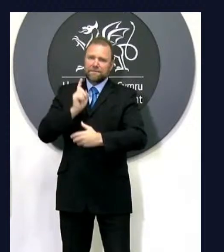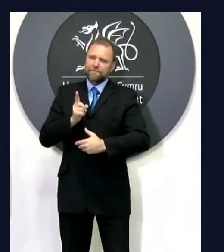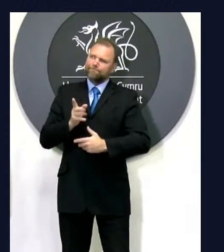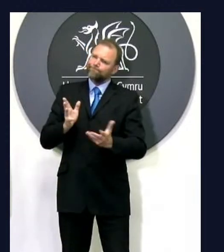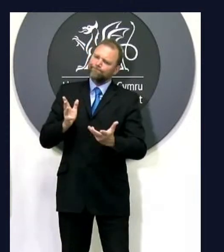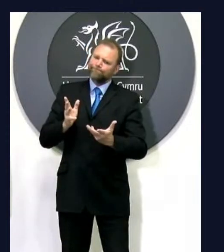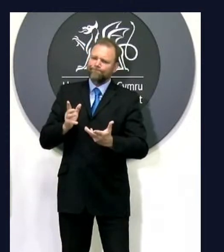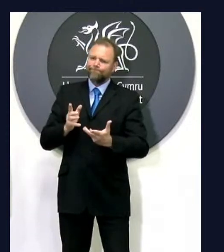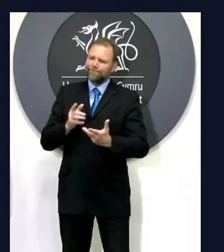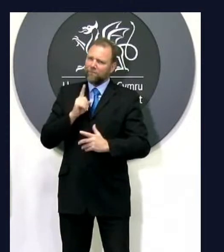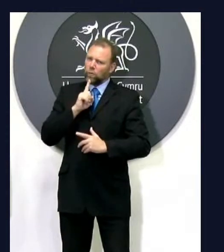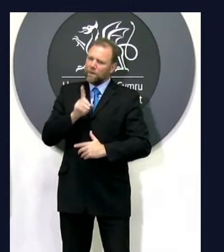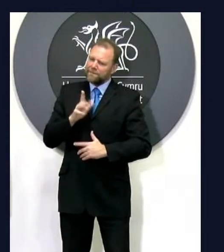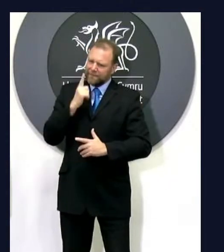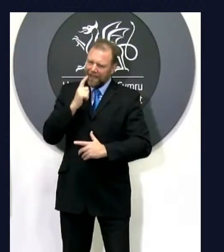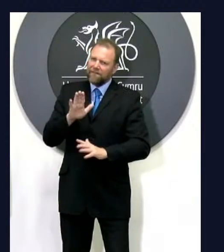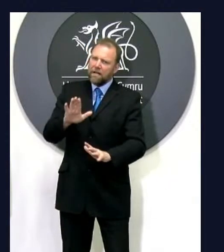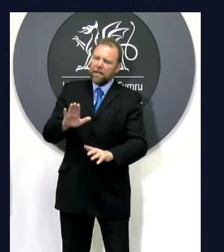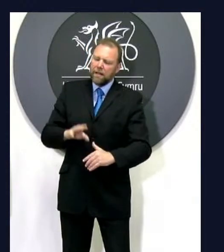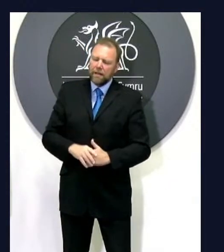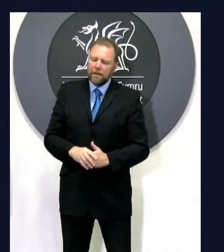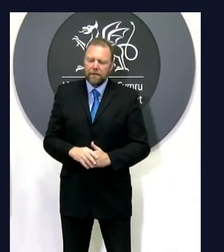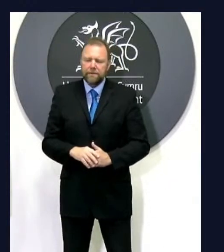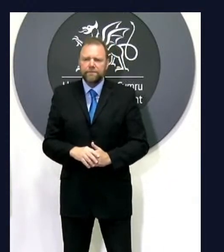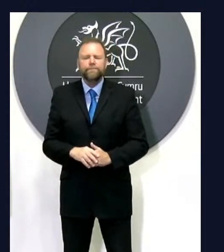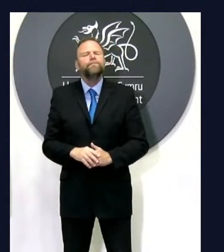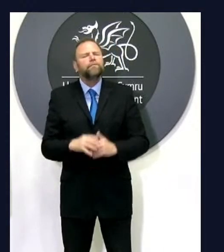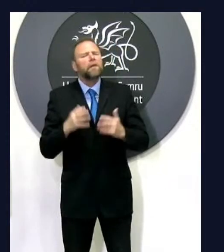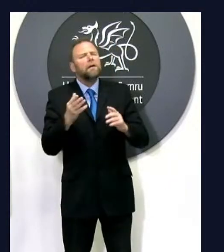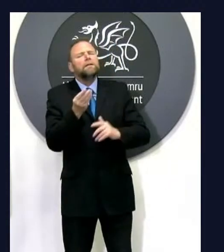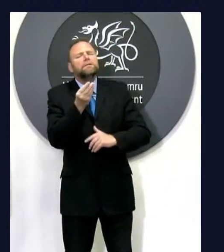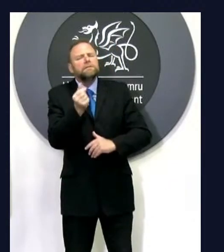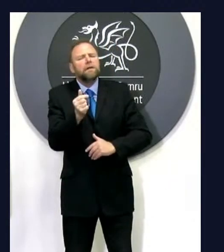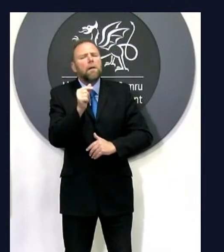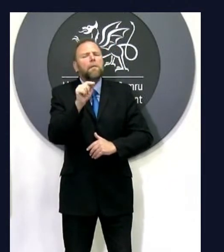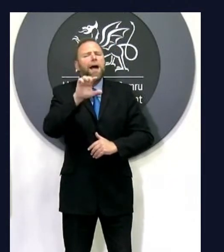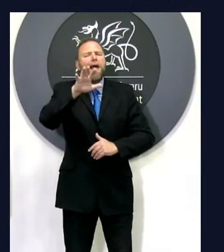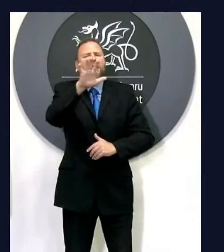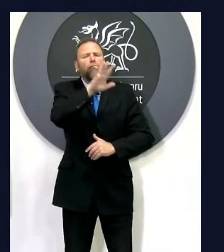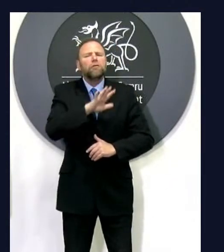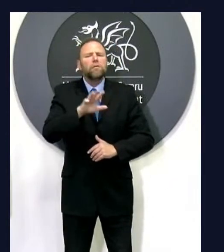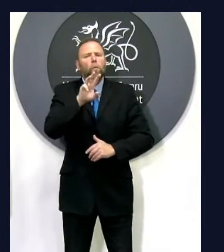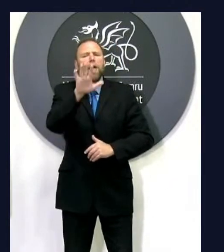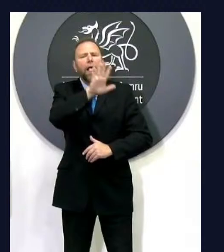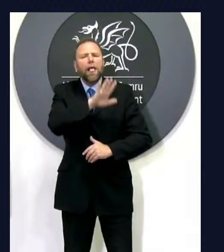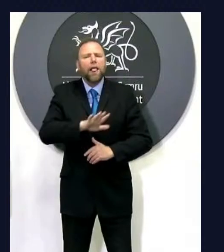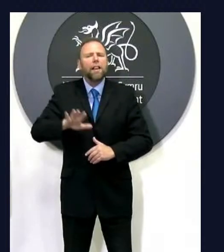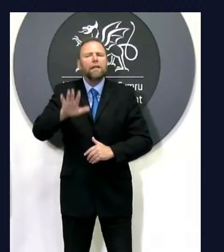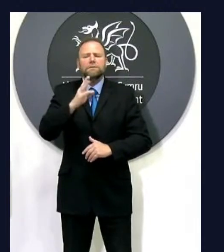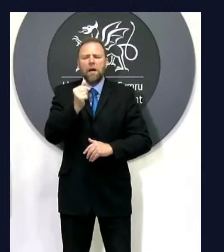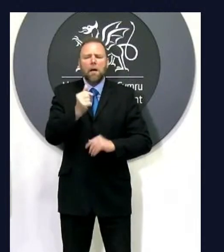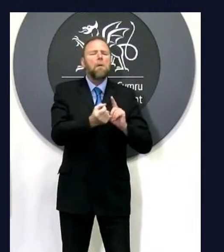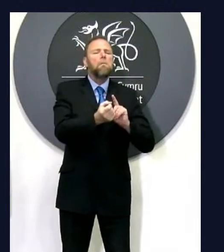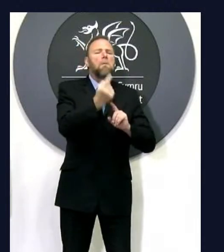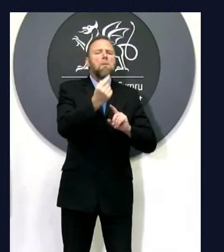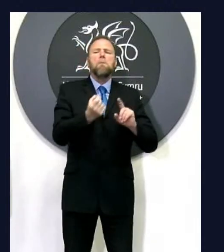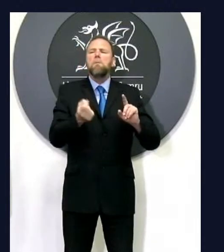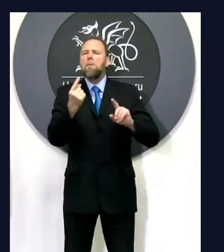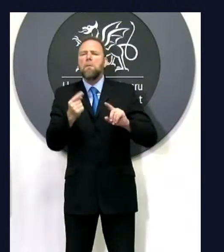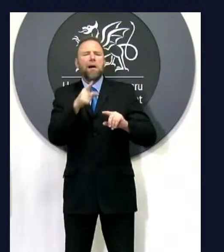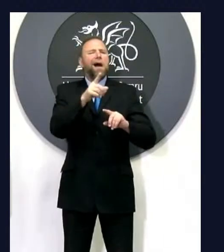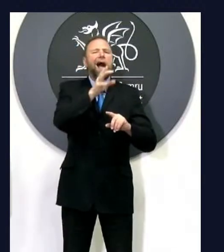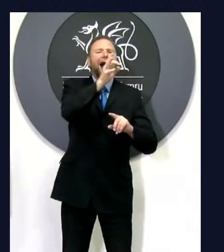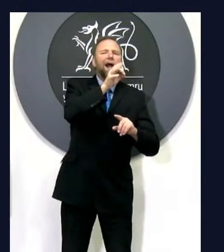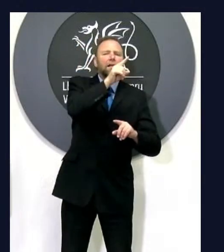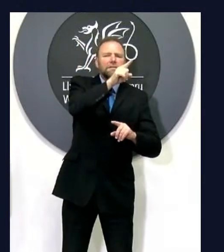And we've also, of course, seen some fairly significant incidents in parts of Wales, so the picture is not uniform. And so in Anglesey and Merthyr Tydfil, we have